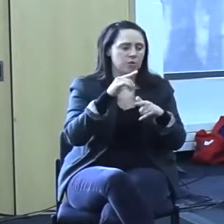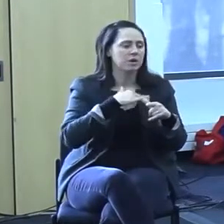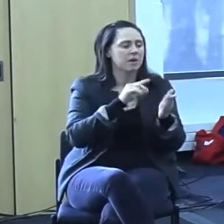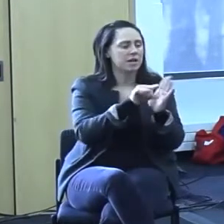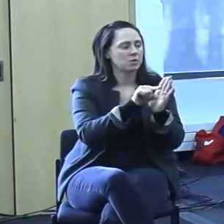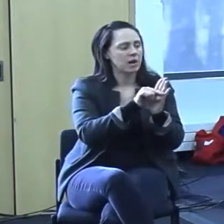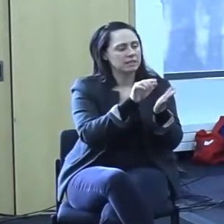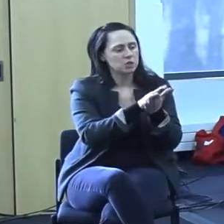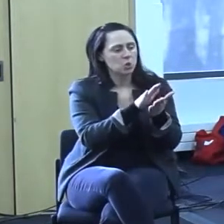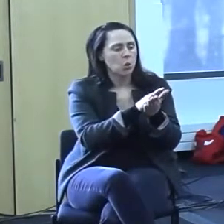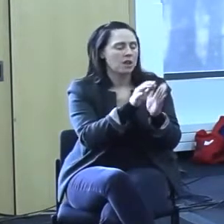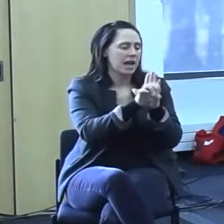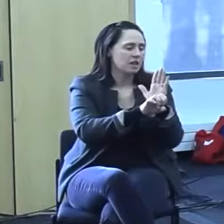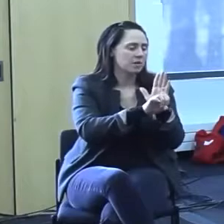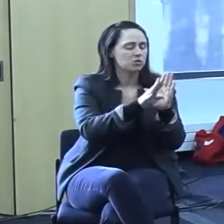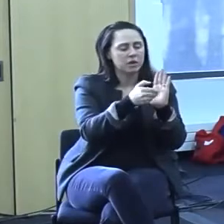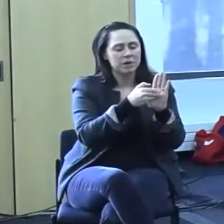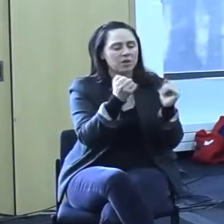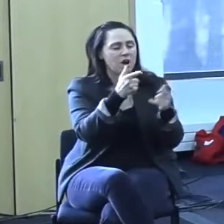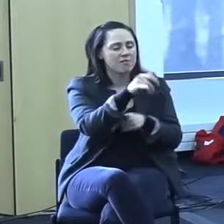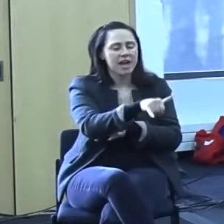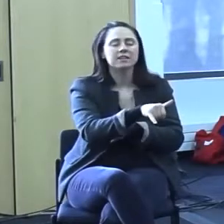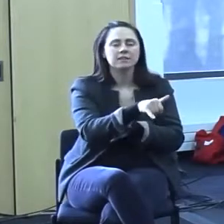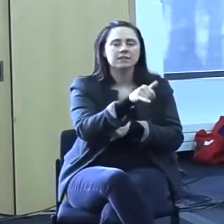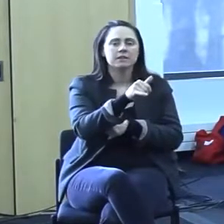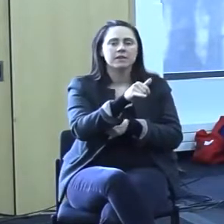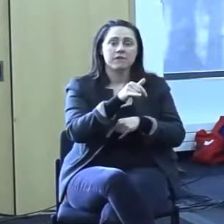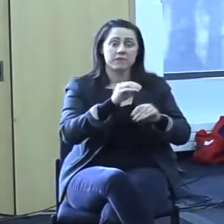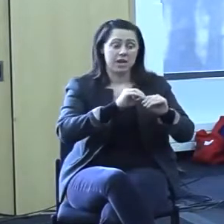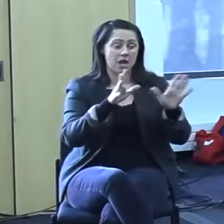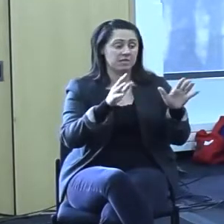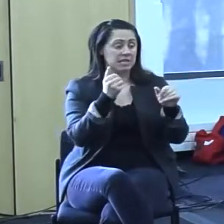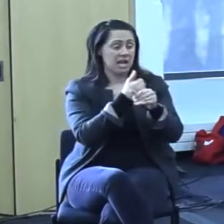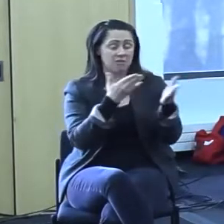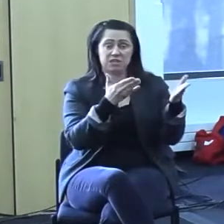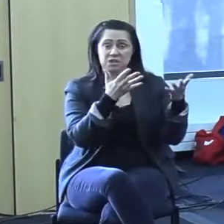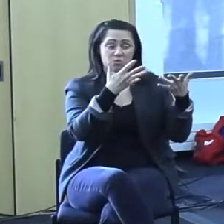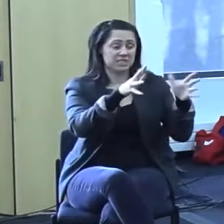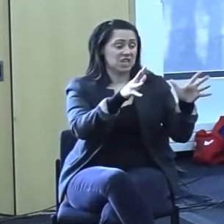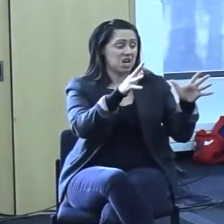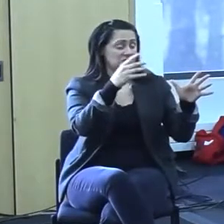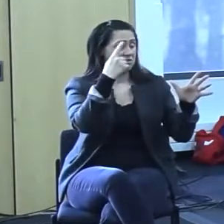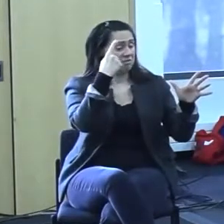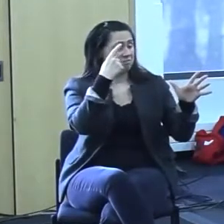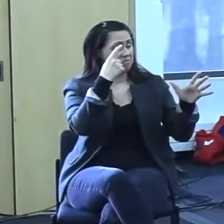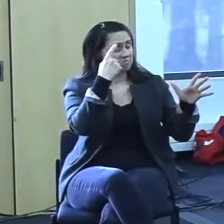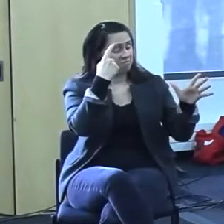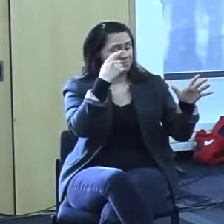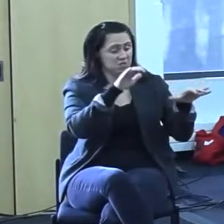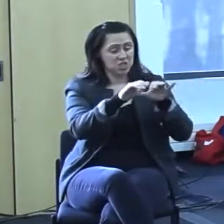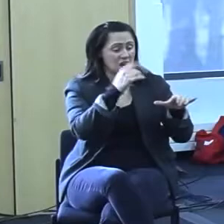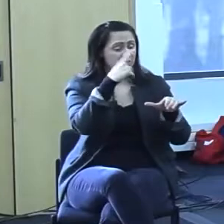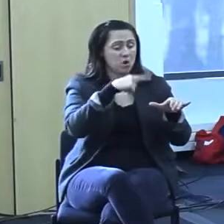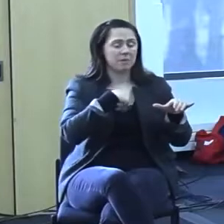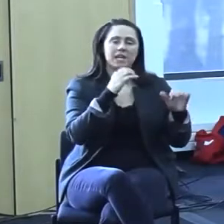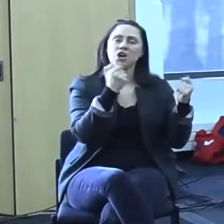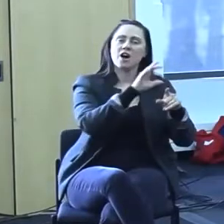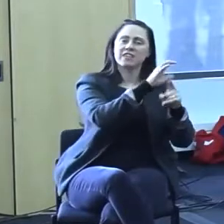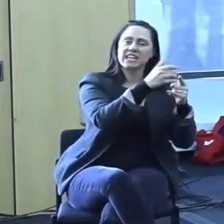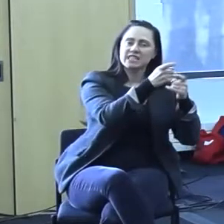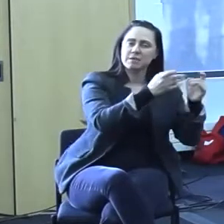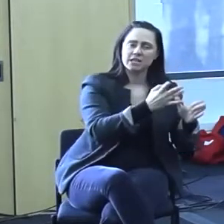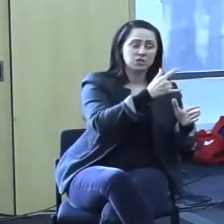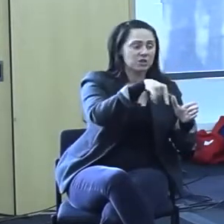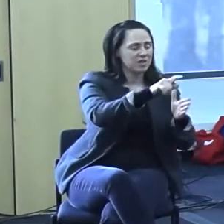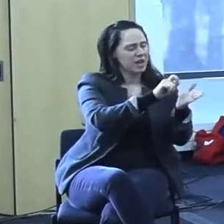grade school, elementary, middle, and all that. And obviously, everything was done for me. All the case managers that I had, they were the